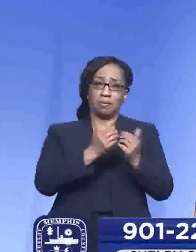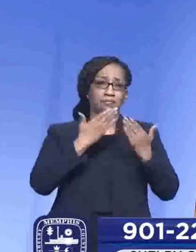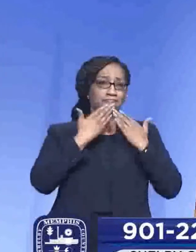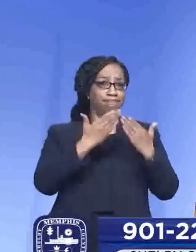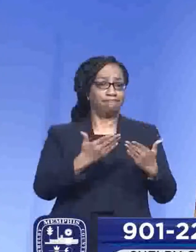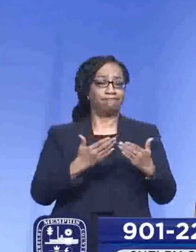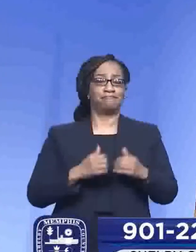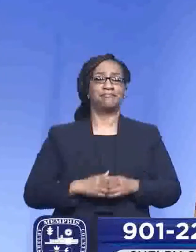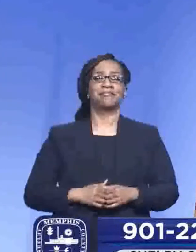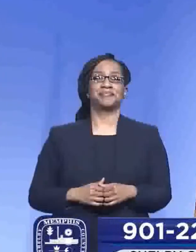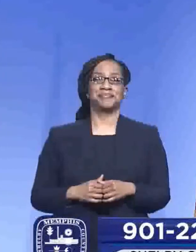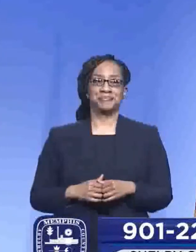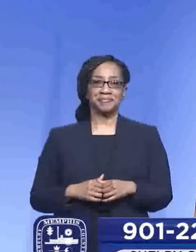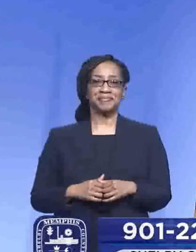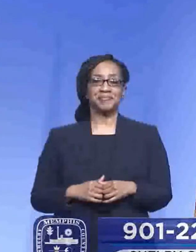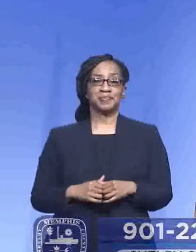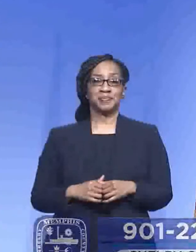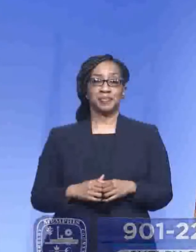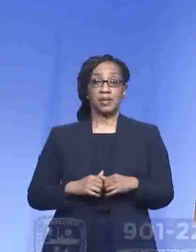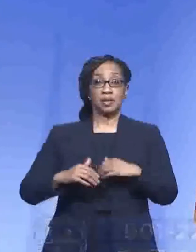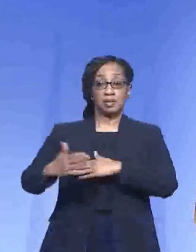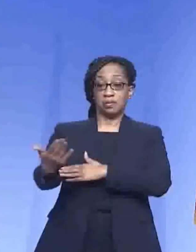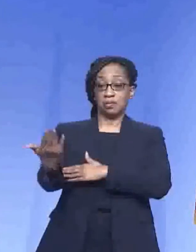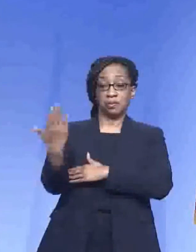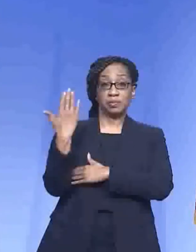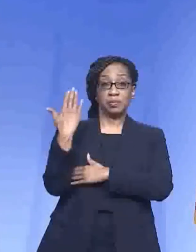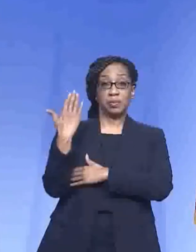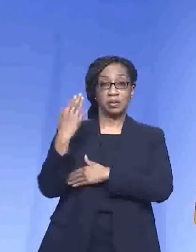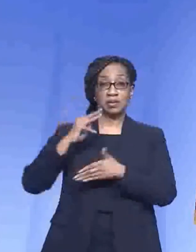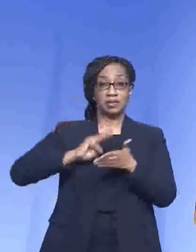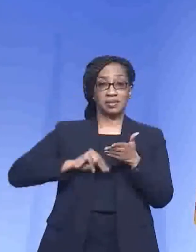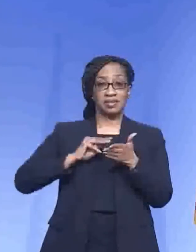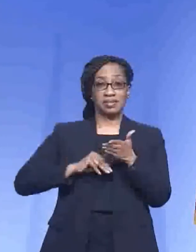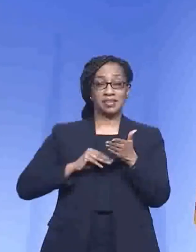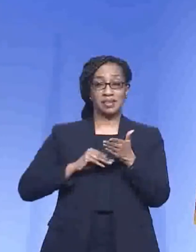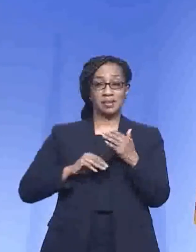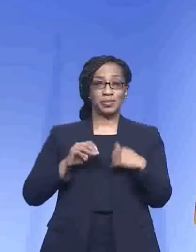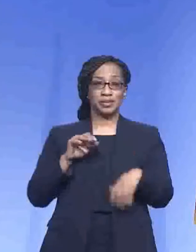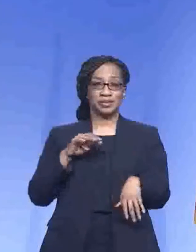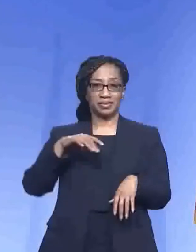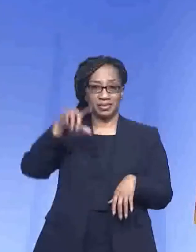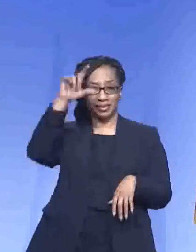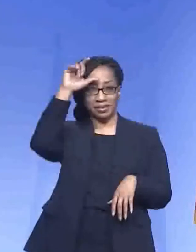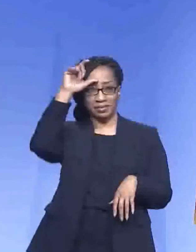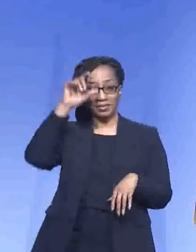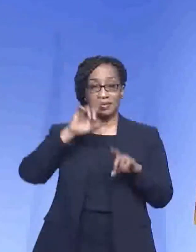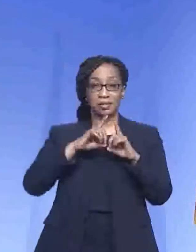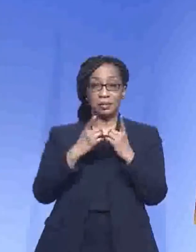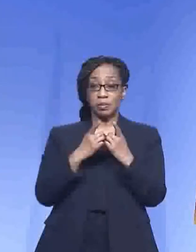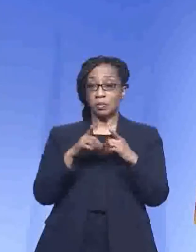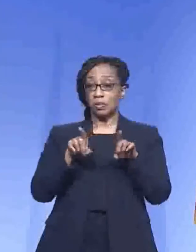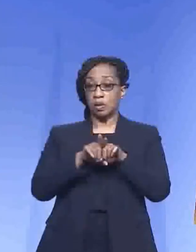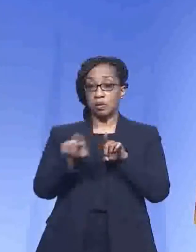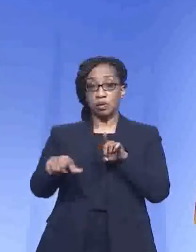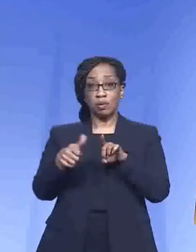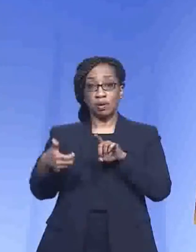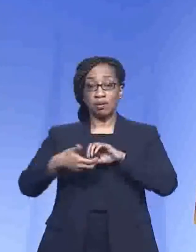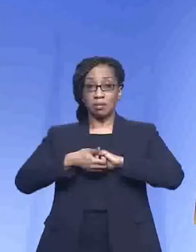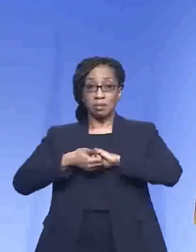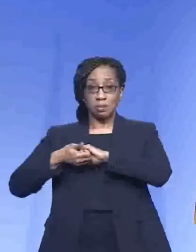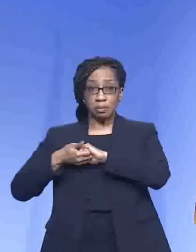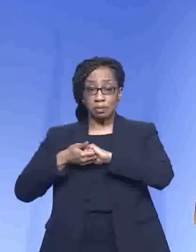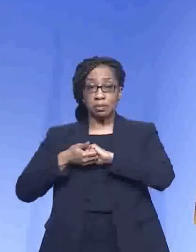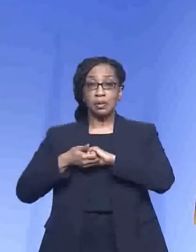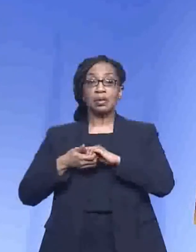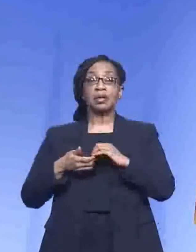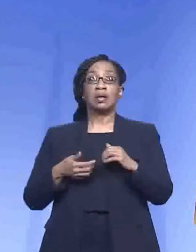Excuse me. This morning, the Memphis Fire Department and other partners successfully withdrew and